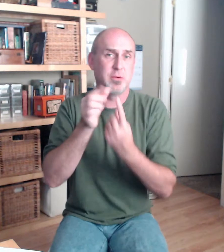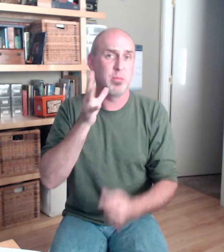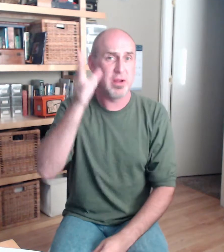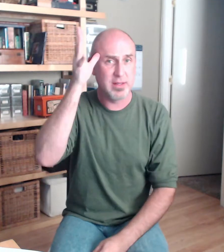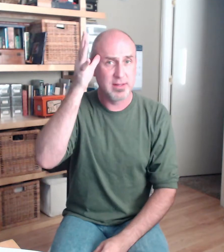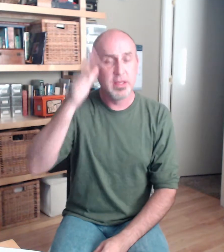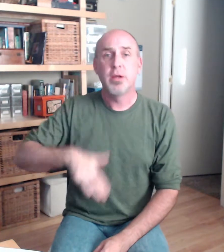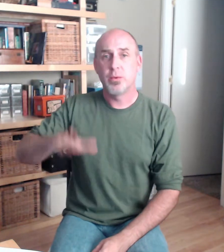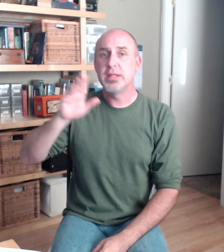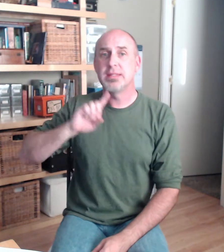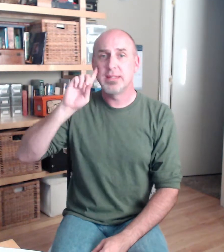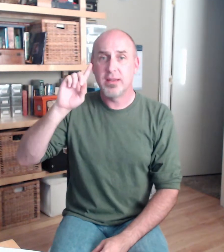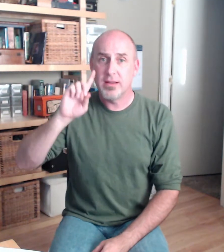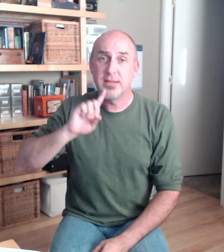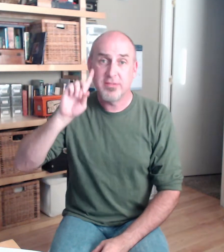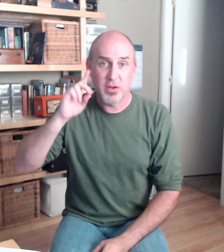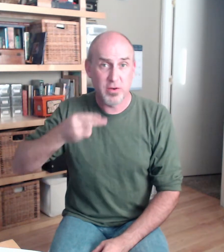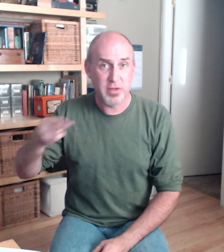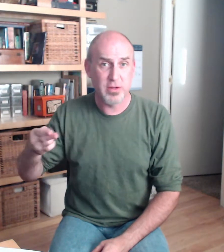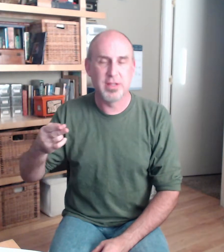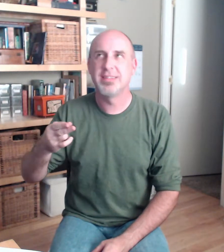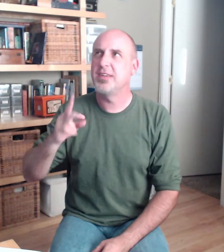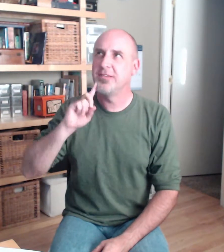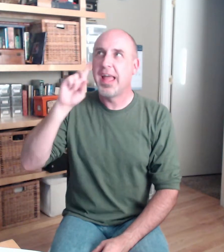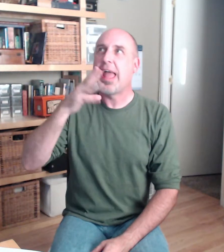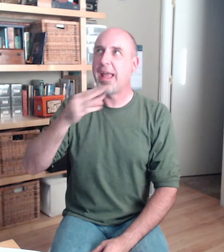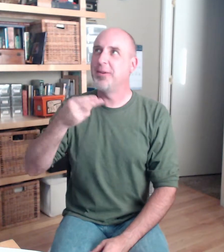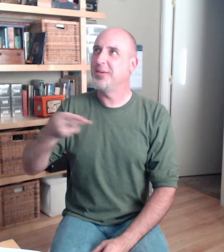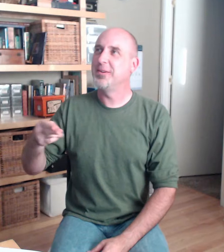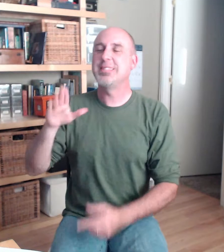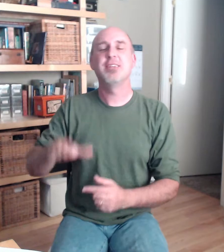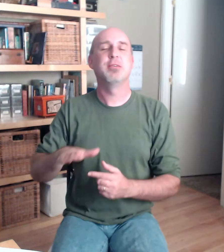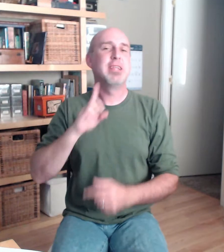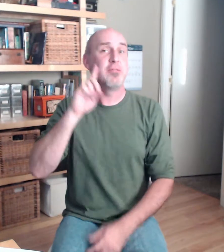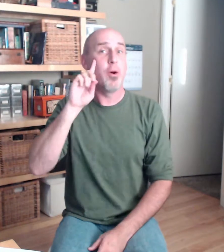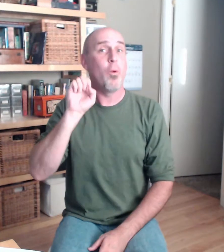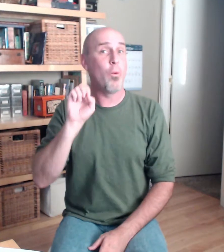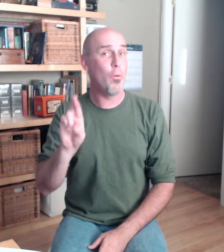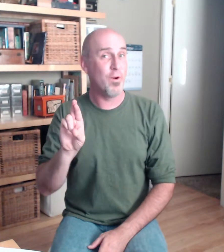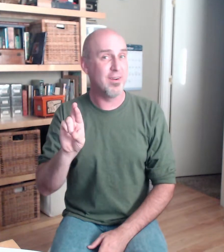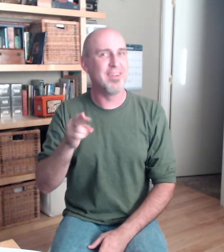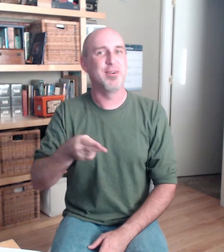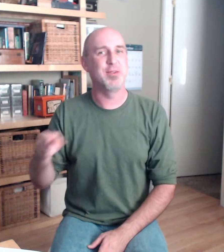a parent raising a deaf and hard of hearing, or deaf and hard of hearing child, or deaf or hard of hearing